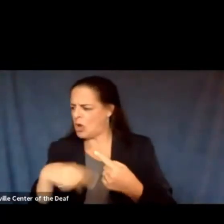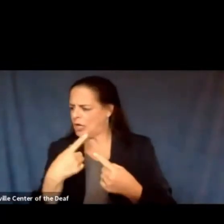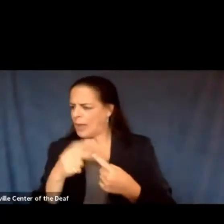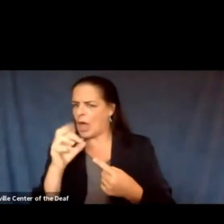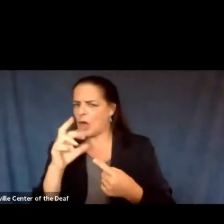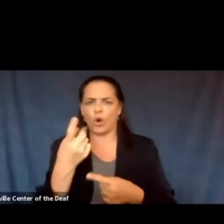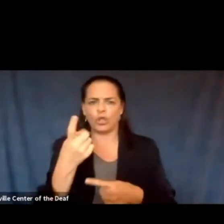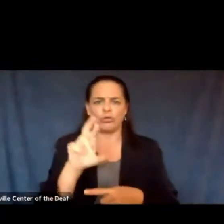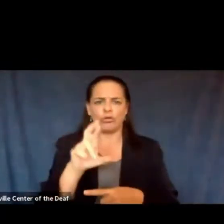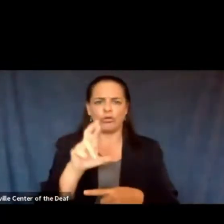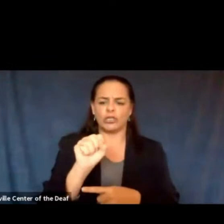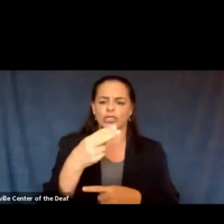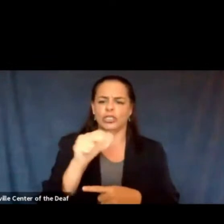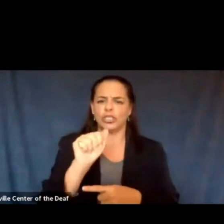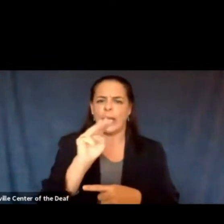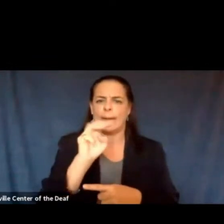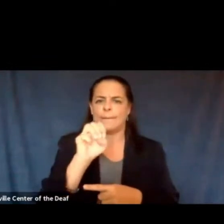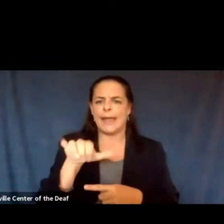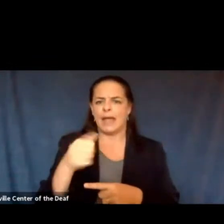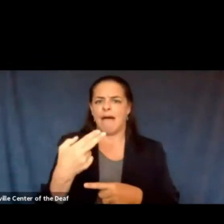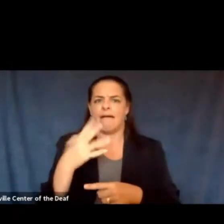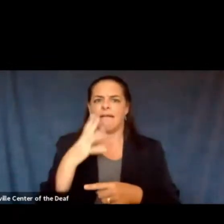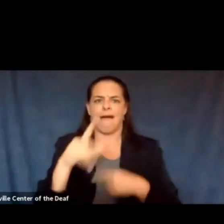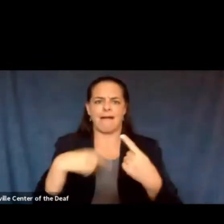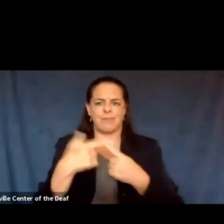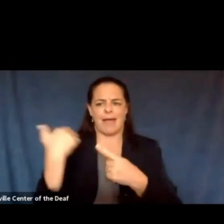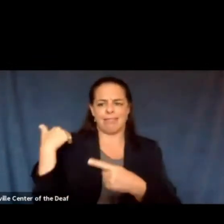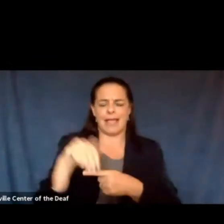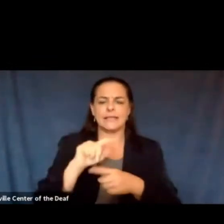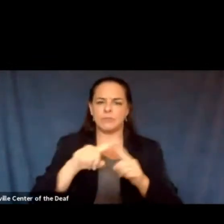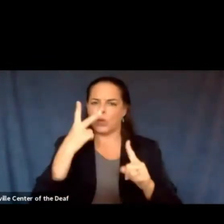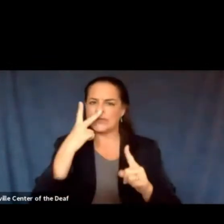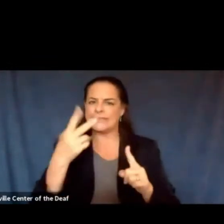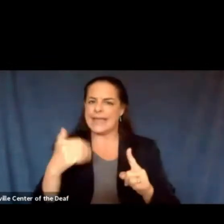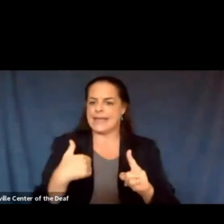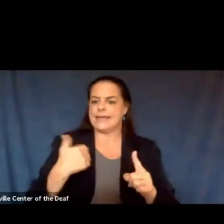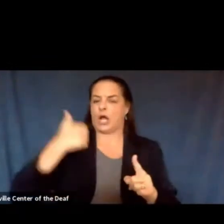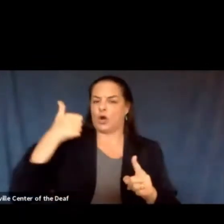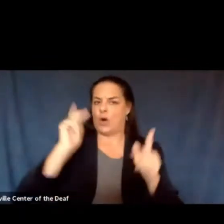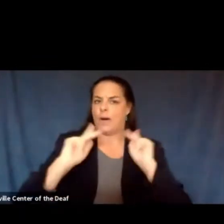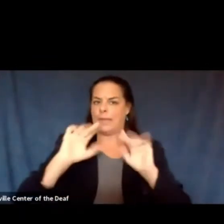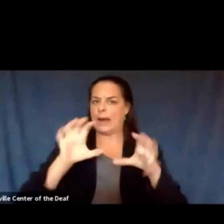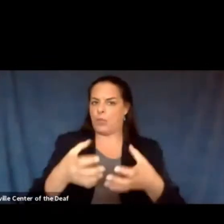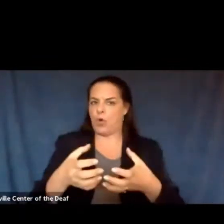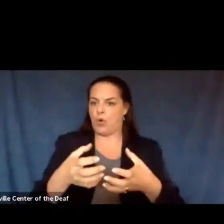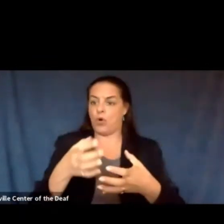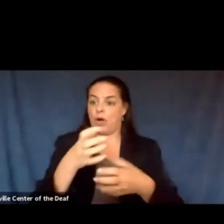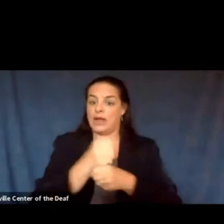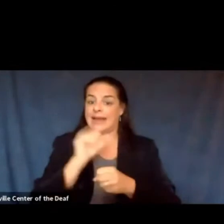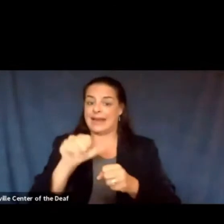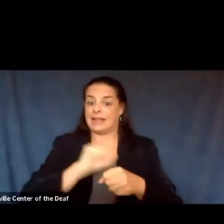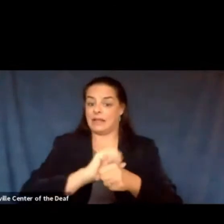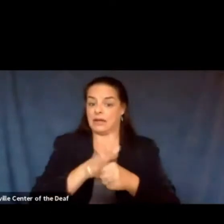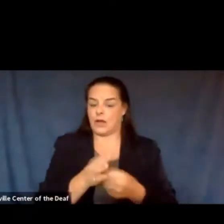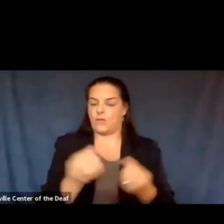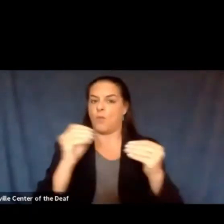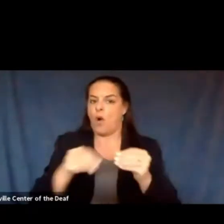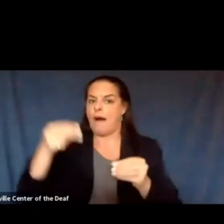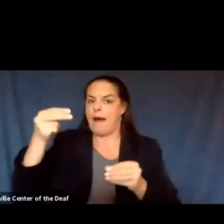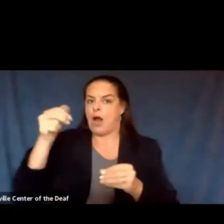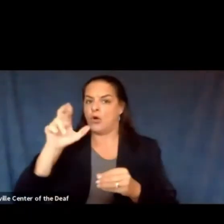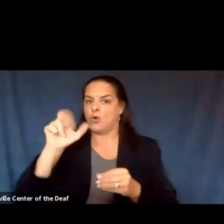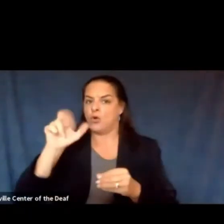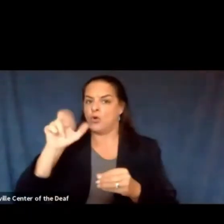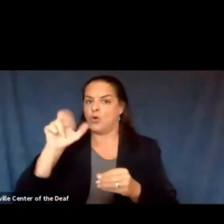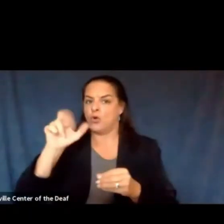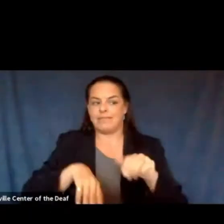last night. We are seeing a younger demographic that are getting this at higher rates than others.